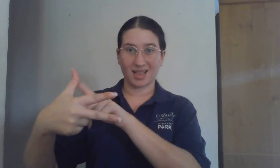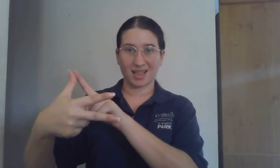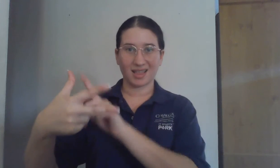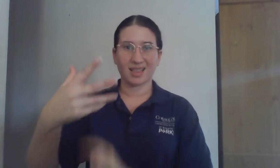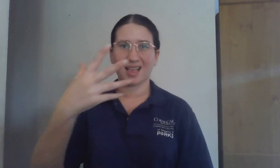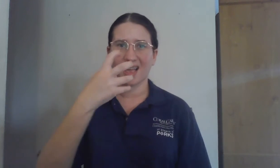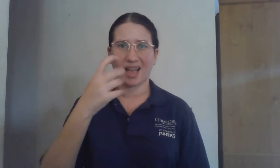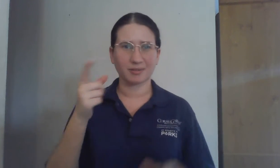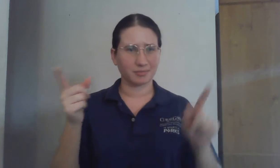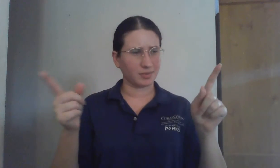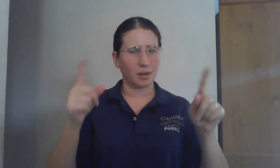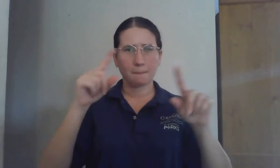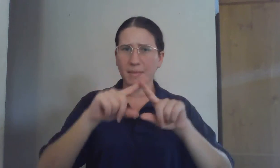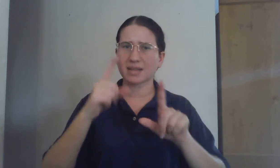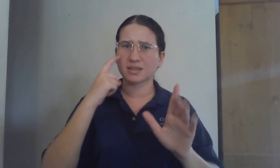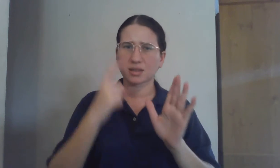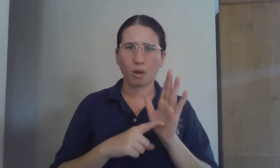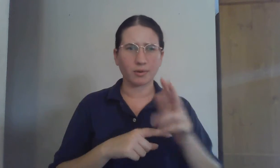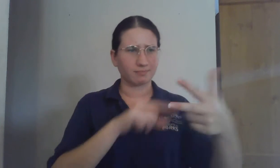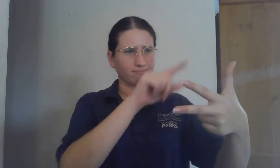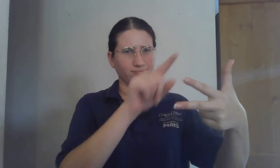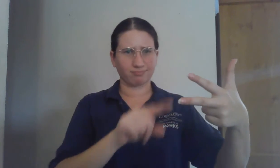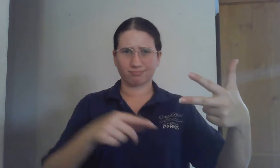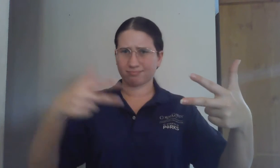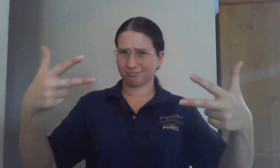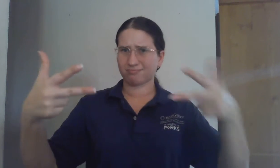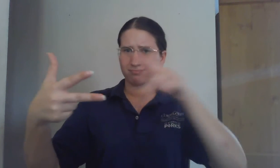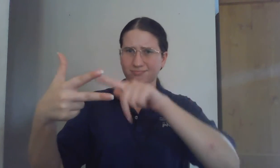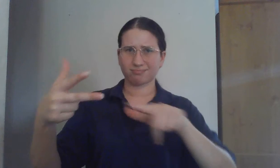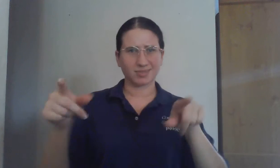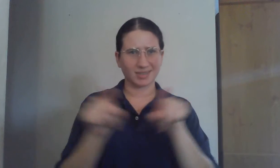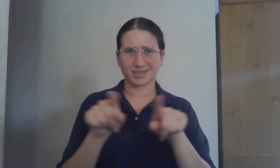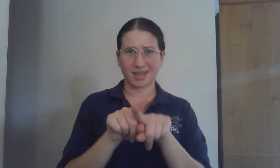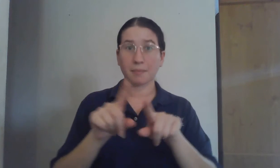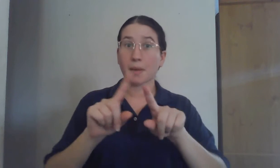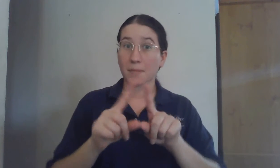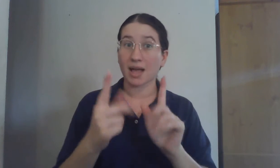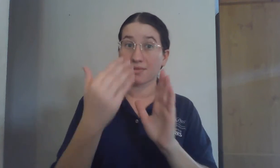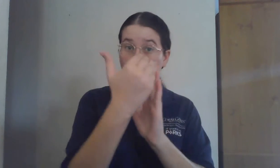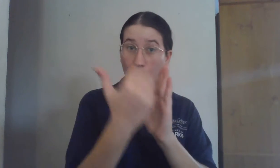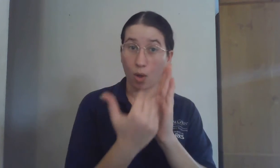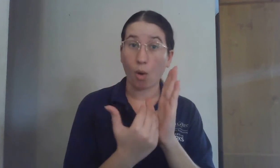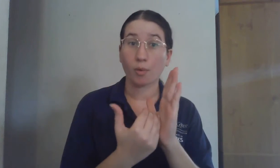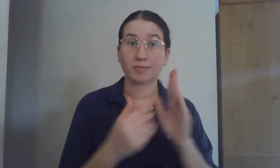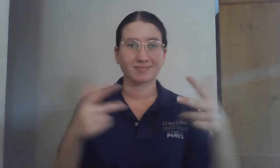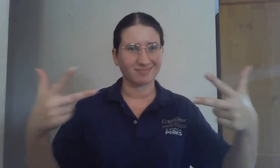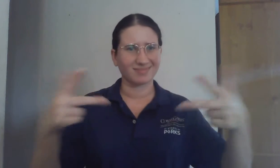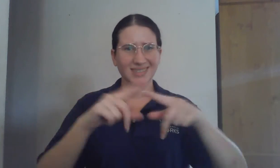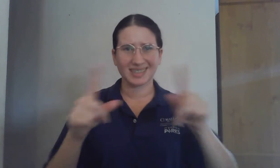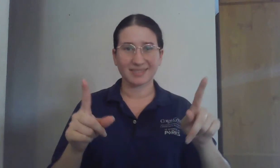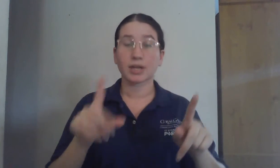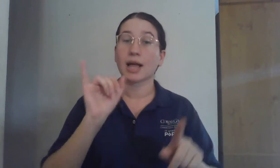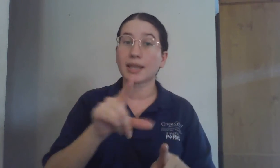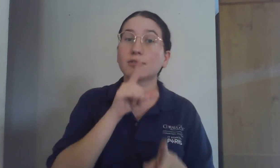same. They are not the same. The order of your observation matters. This is